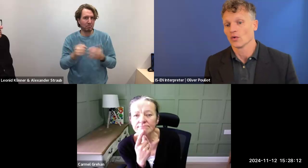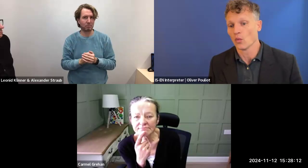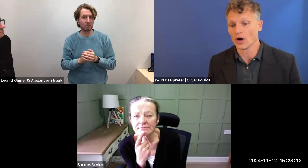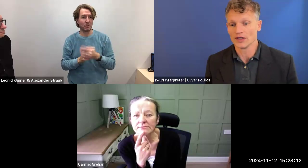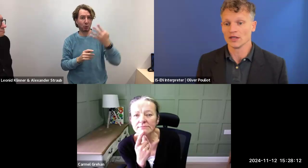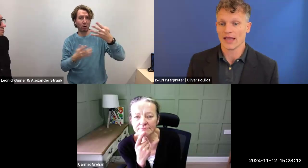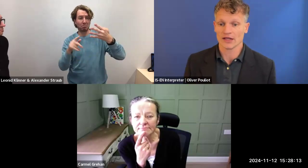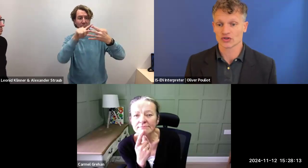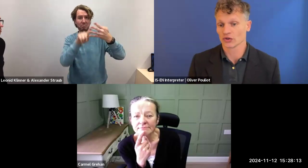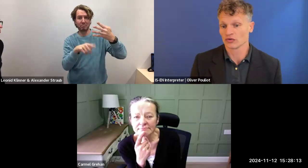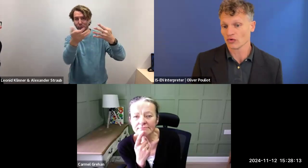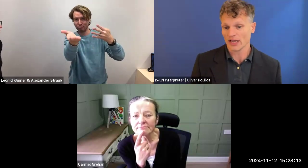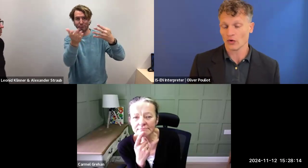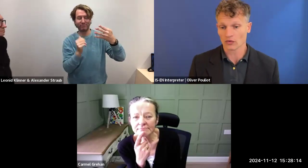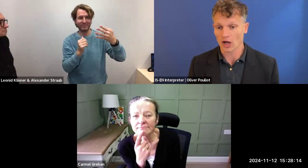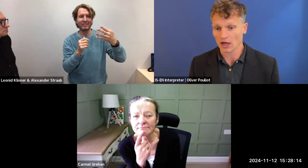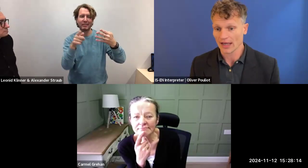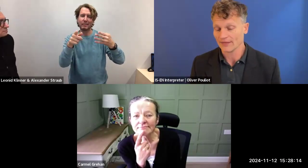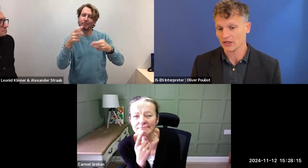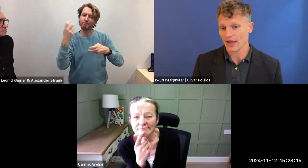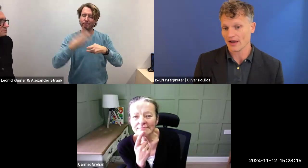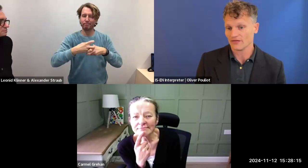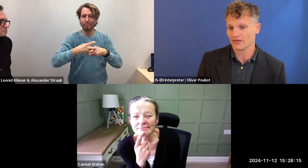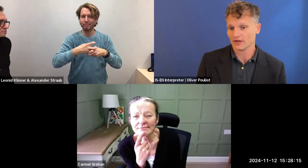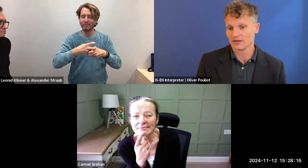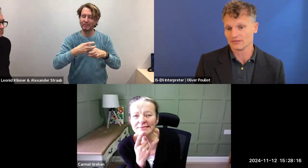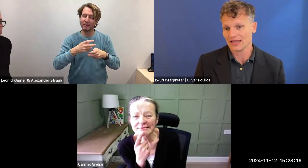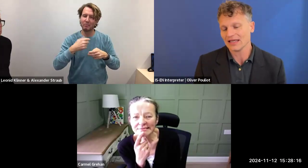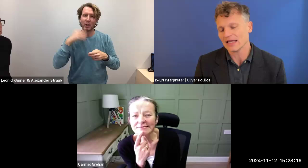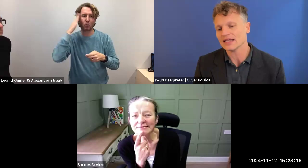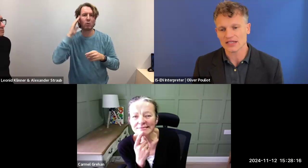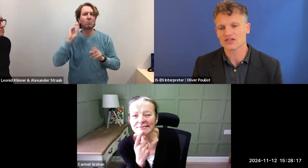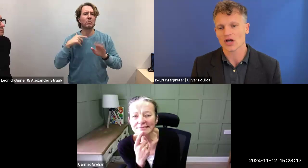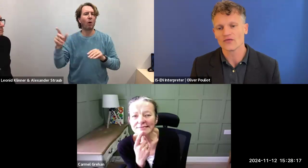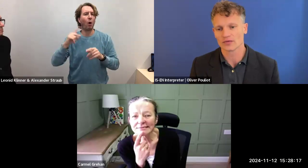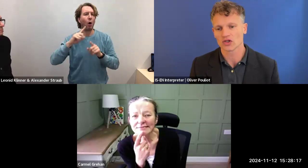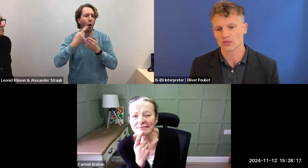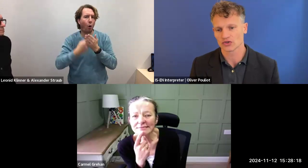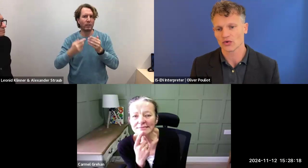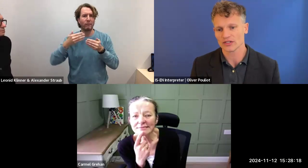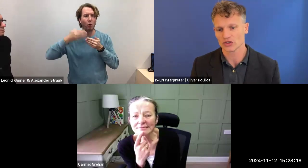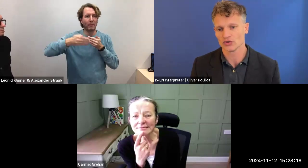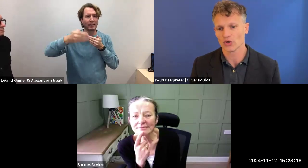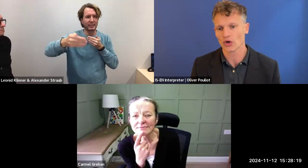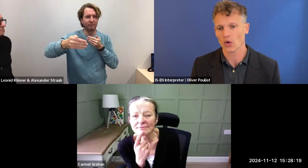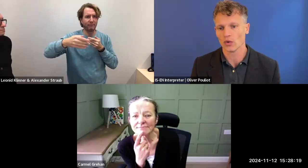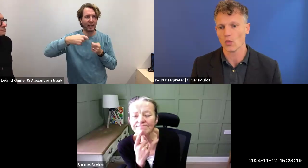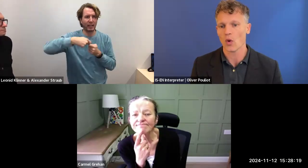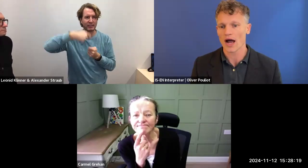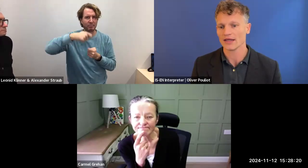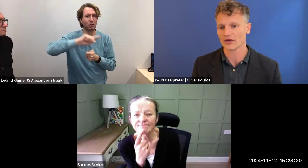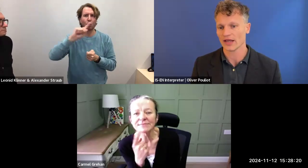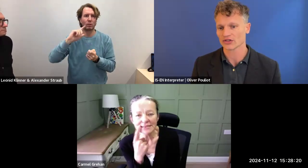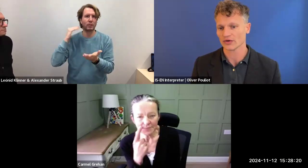getting one answer right or wrong, and then you have it's tough with multiple choice because you don't